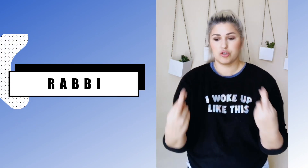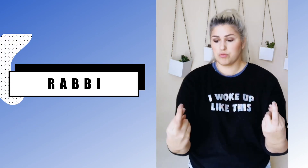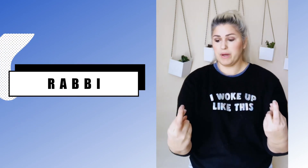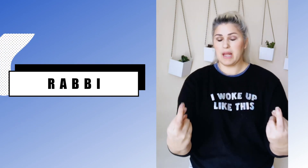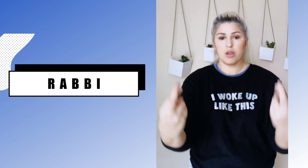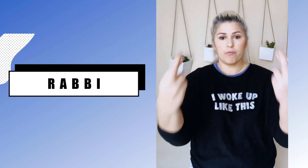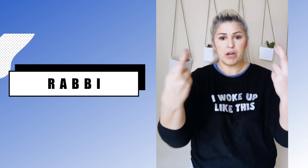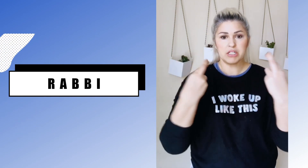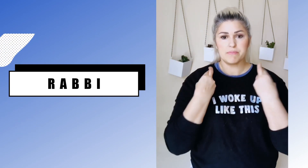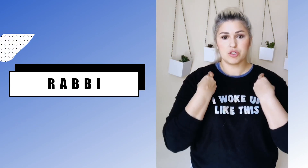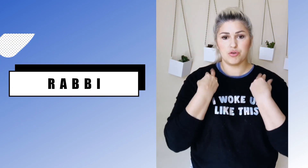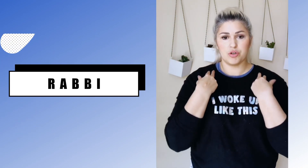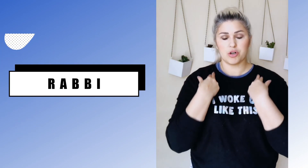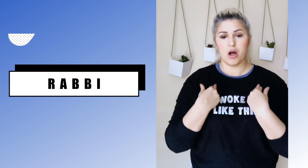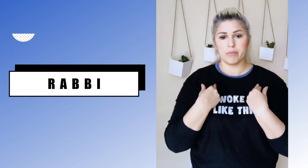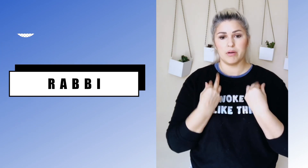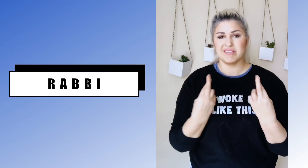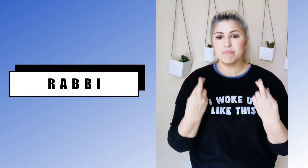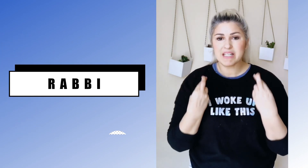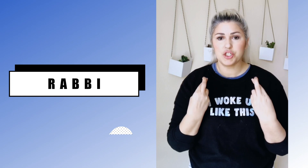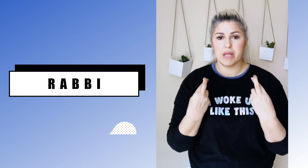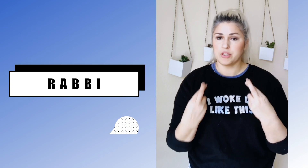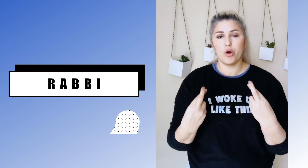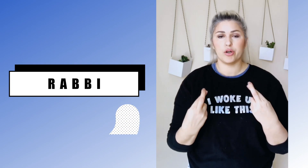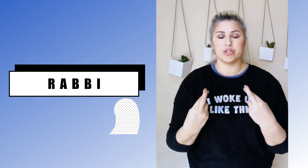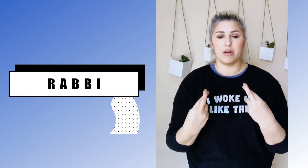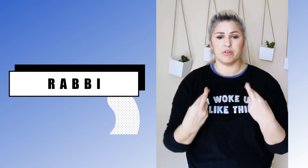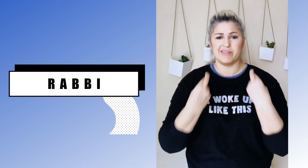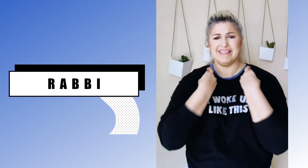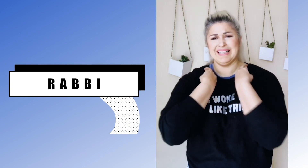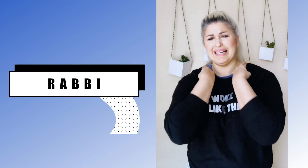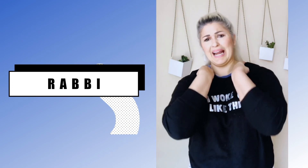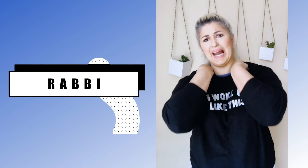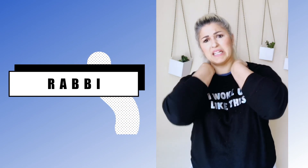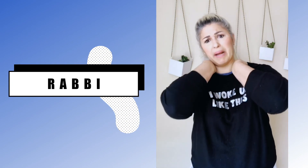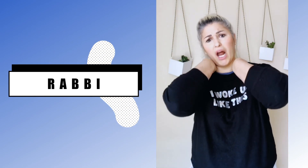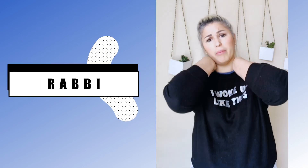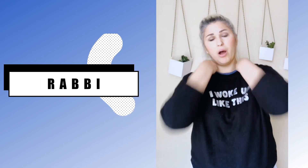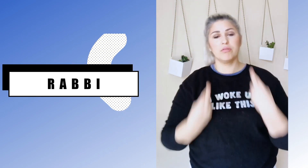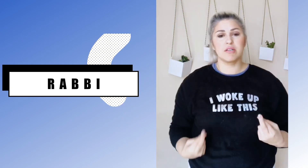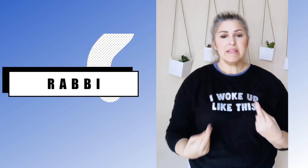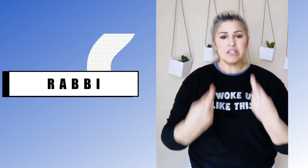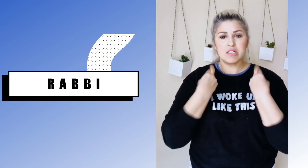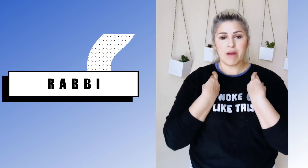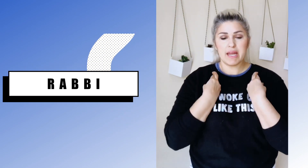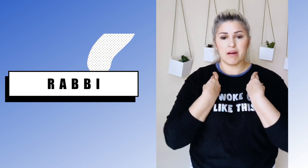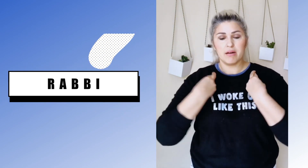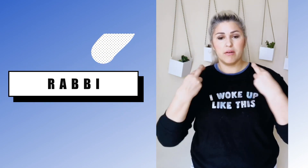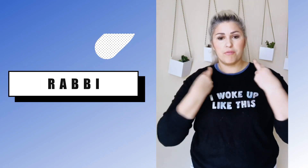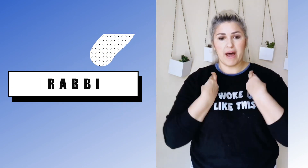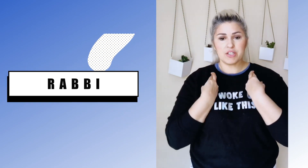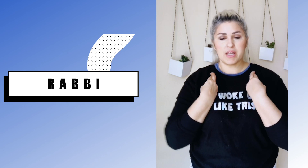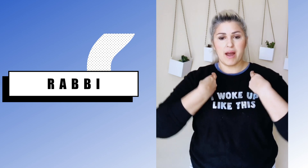you're bringing your fingertips to your collarbones as best as you can. Don't hurt yourself. Like, I gotta get to my collarbones. Just right